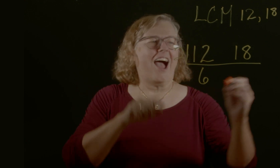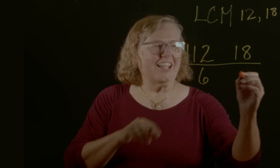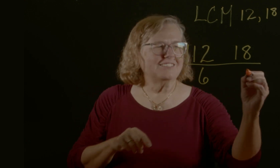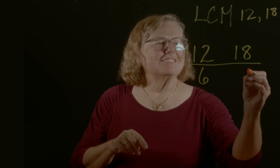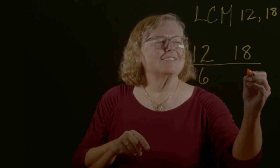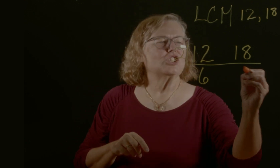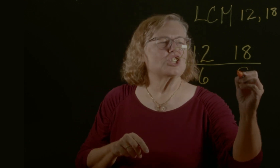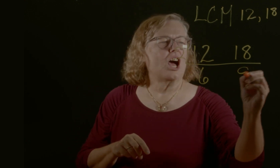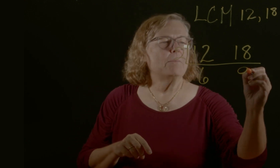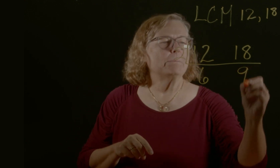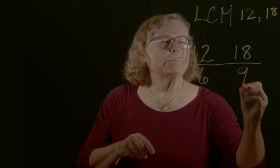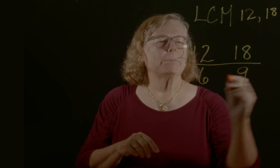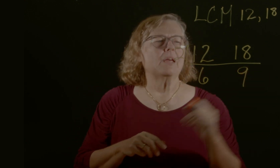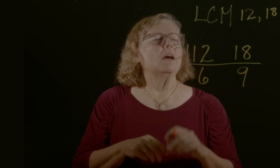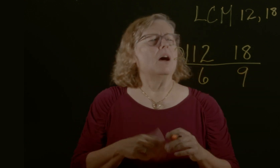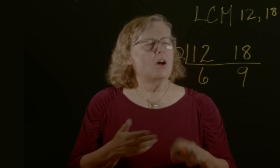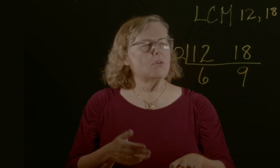good job, 9.